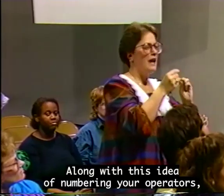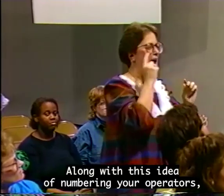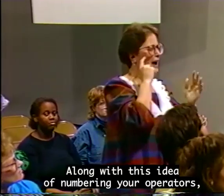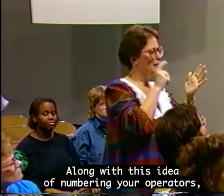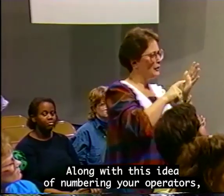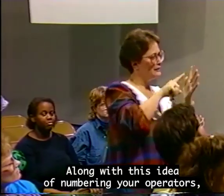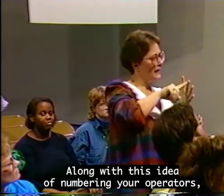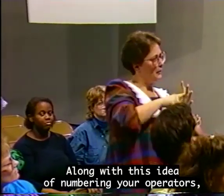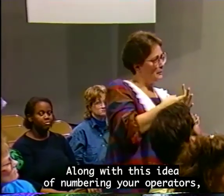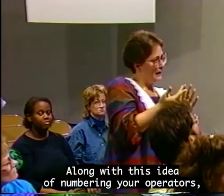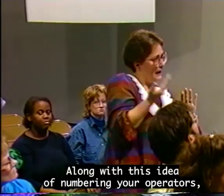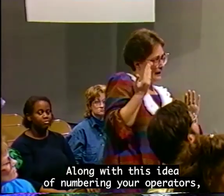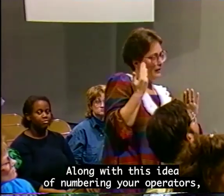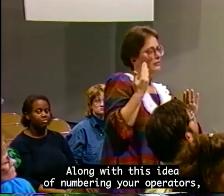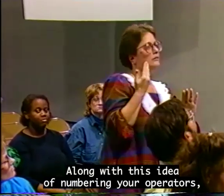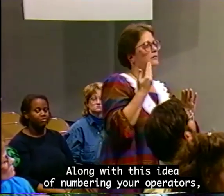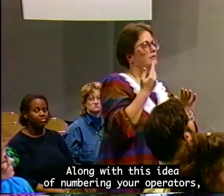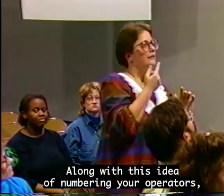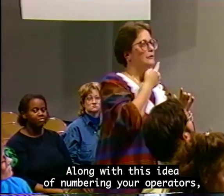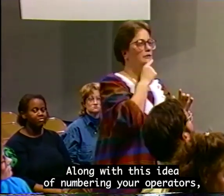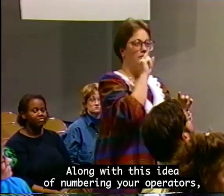Along with this idea of numbering your operators,